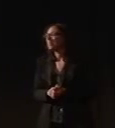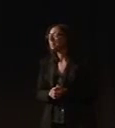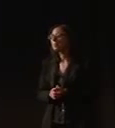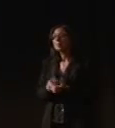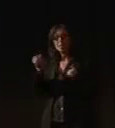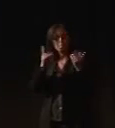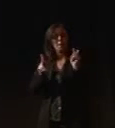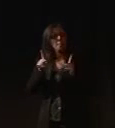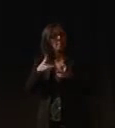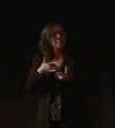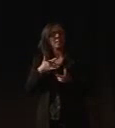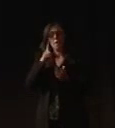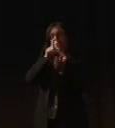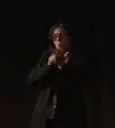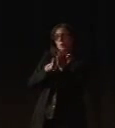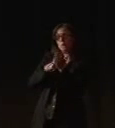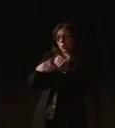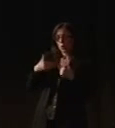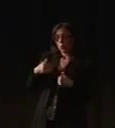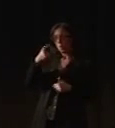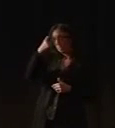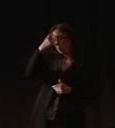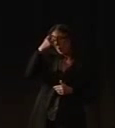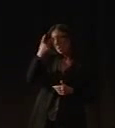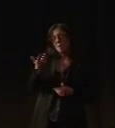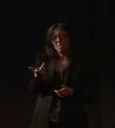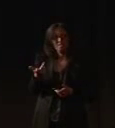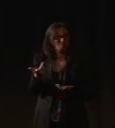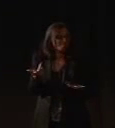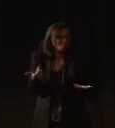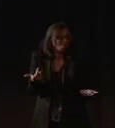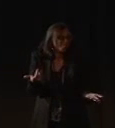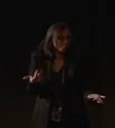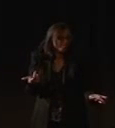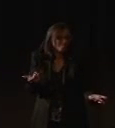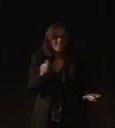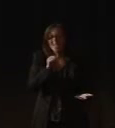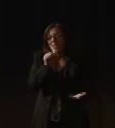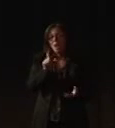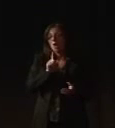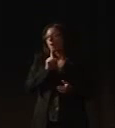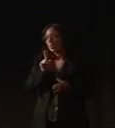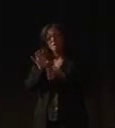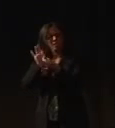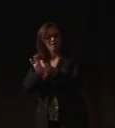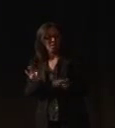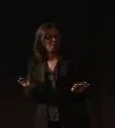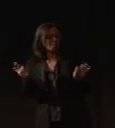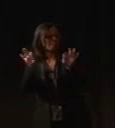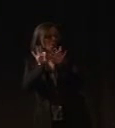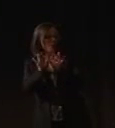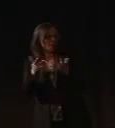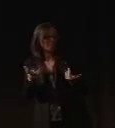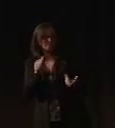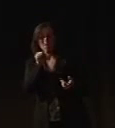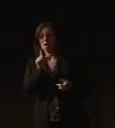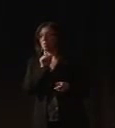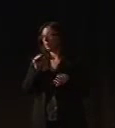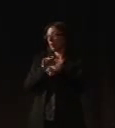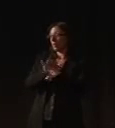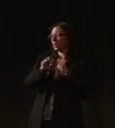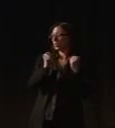our life and our society, is as useless as rock climbing or skiing. It's not true. Let me tell you a little